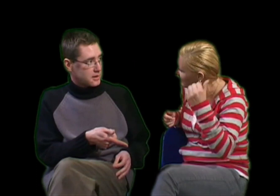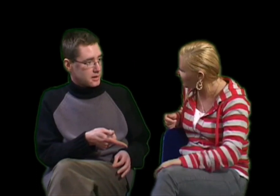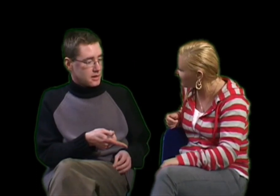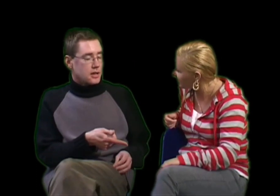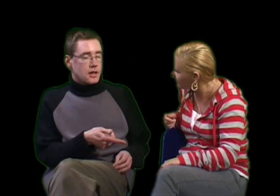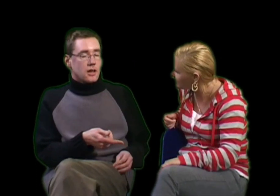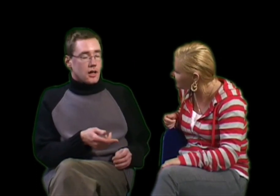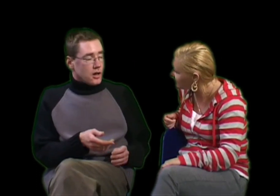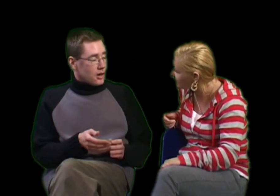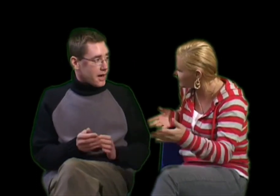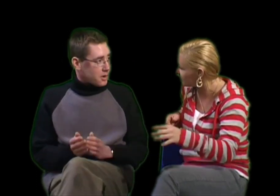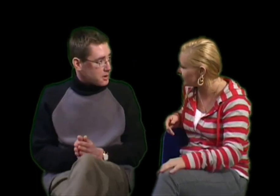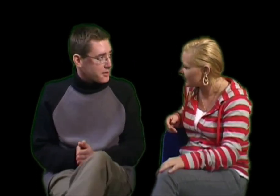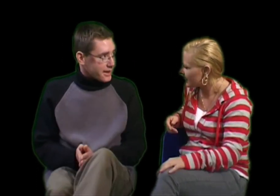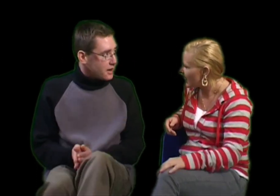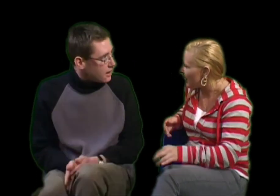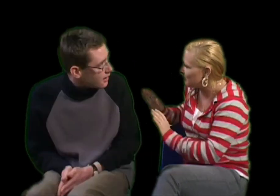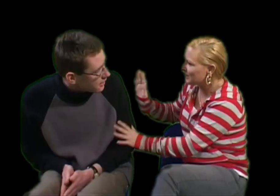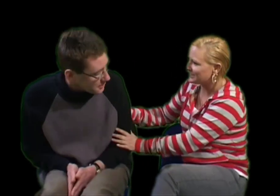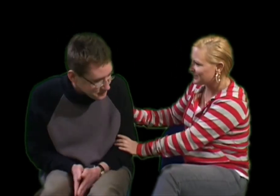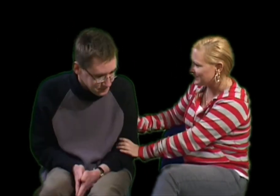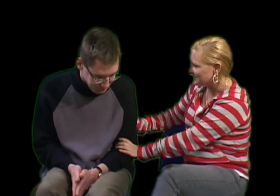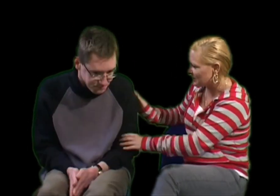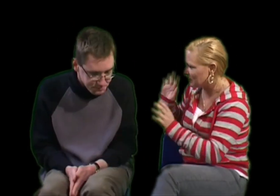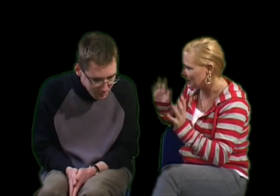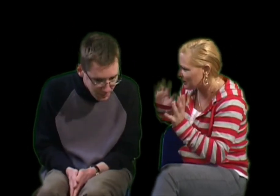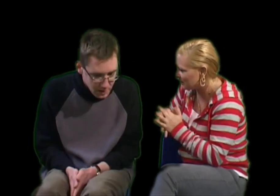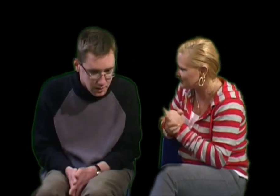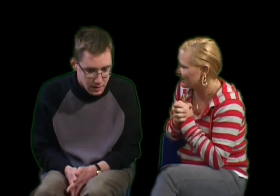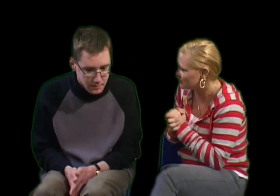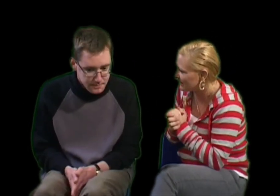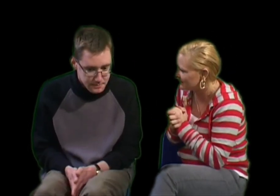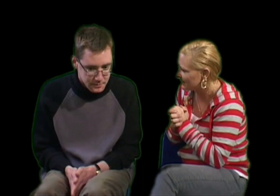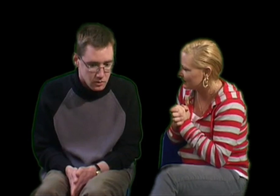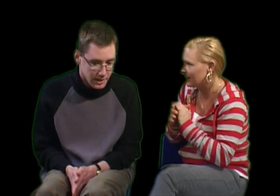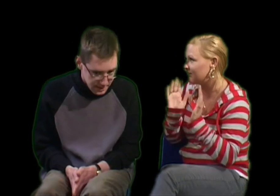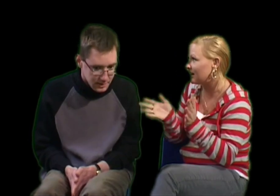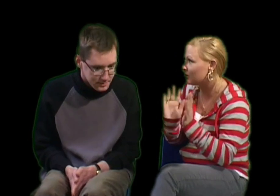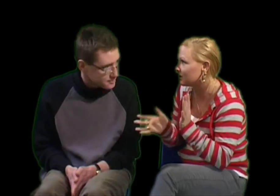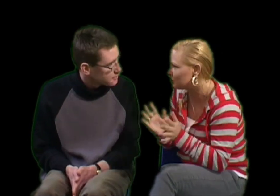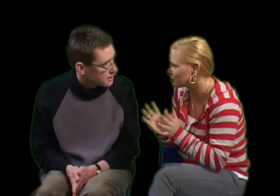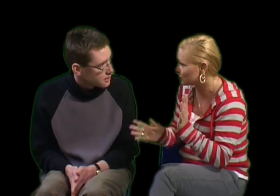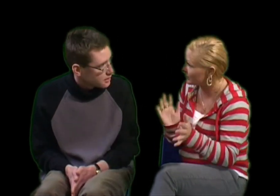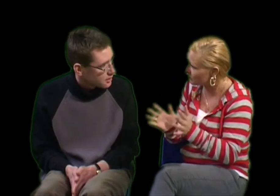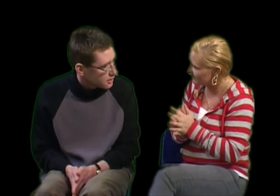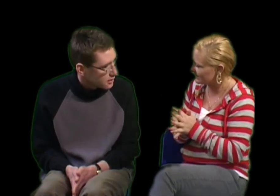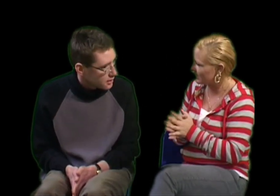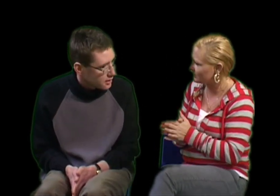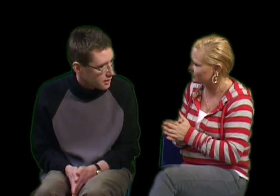bit of something else. All right. Well, come on then. What it is, I've got this dead good idea. Right. I've already put like some of it into action.